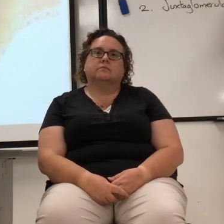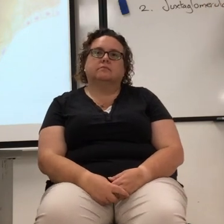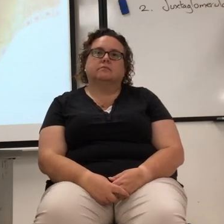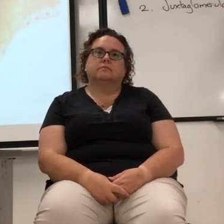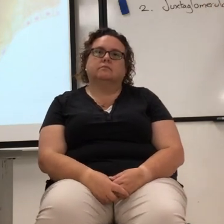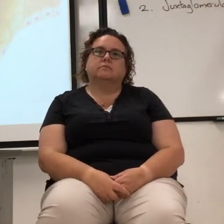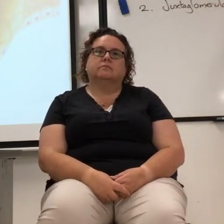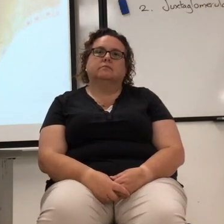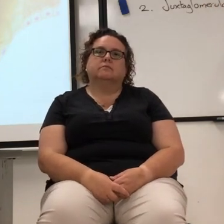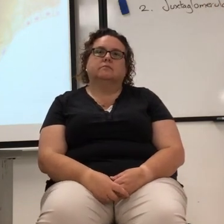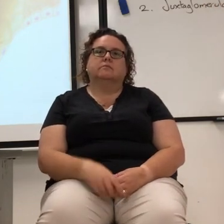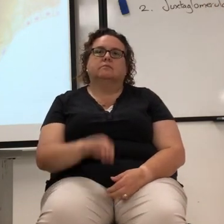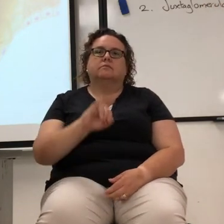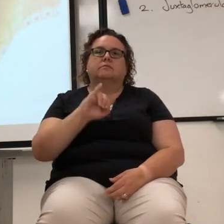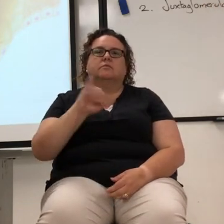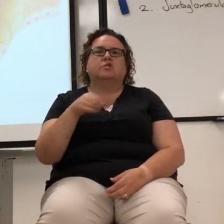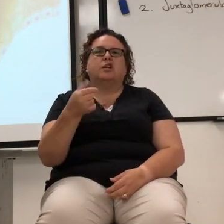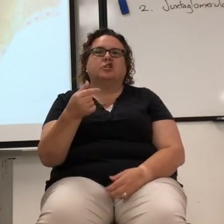JG for short,